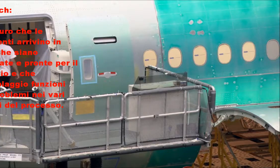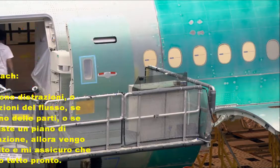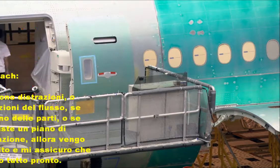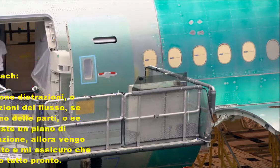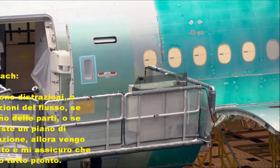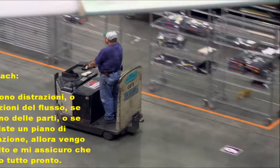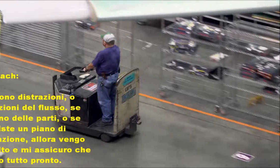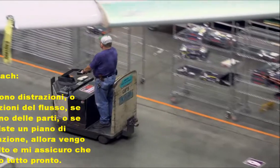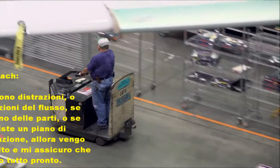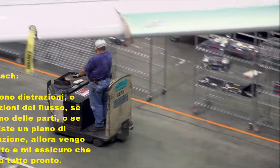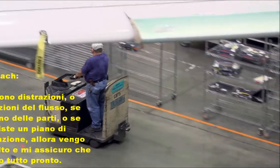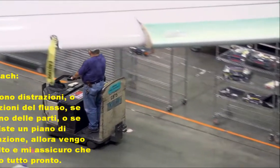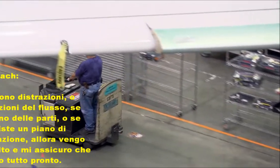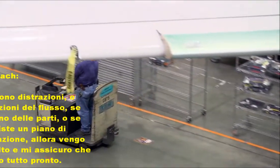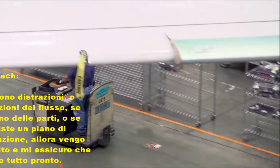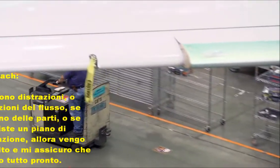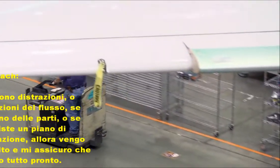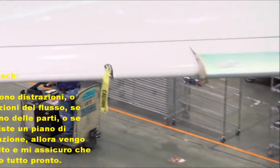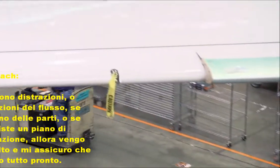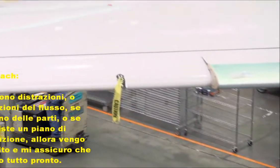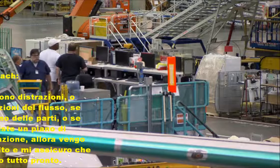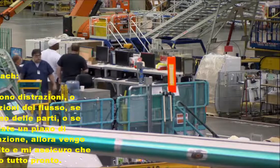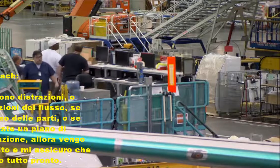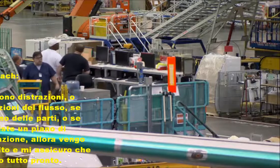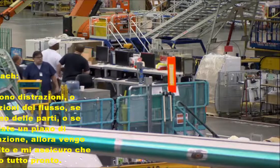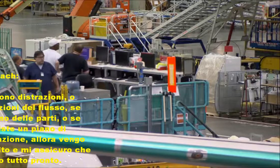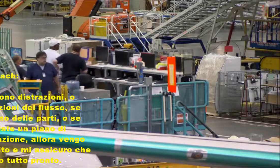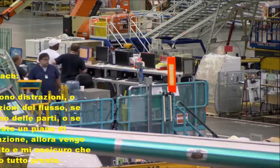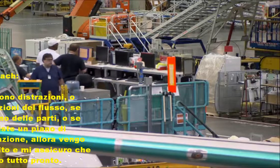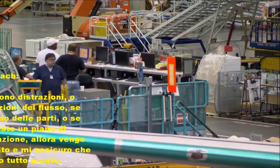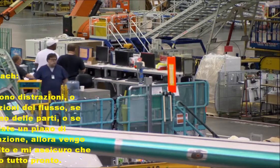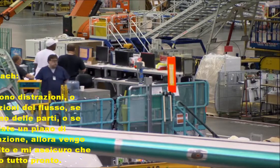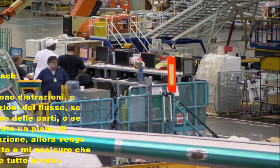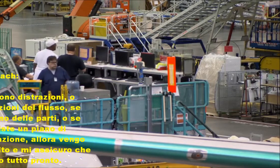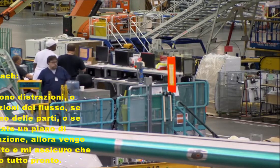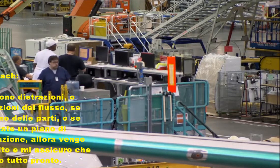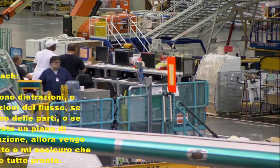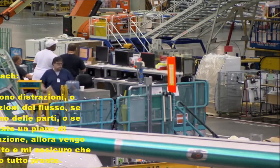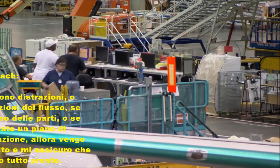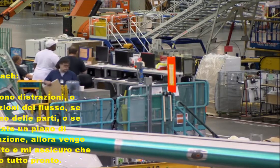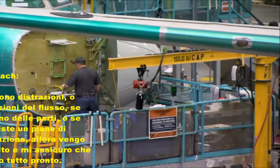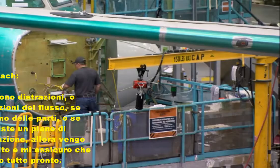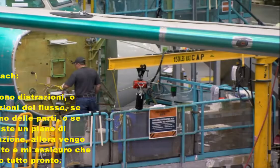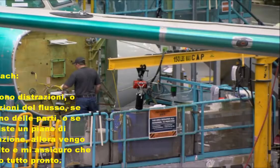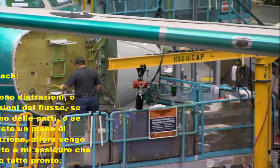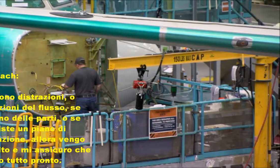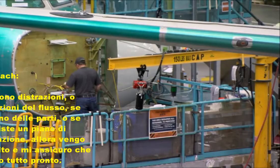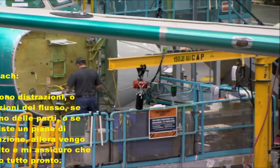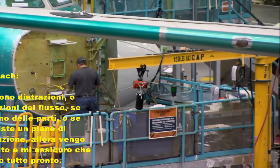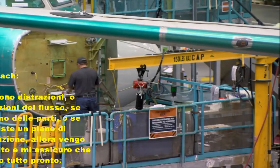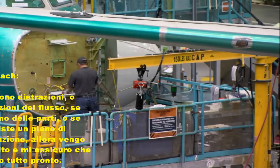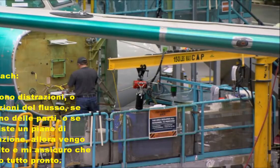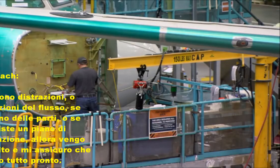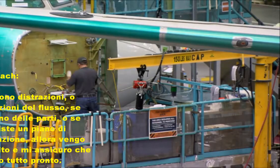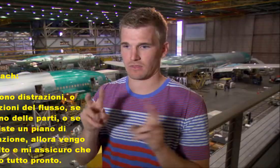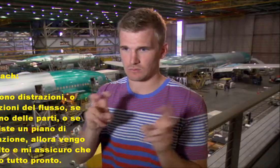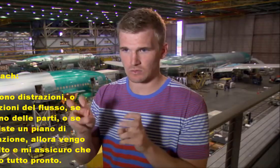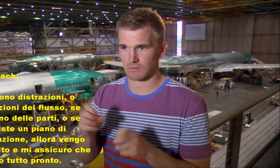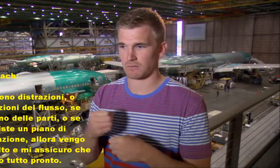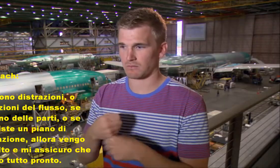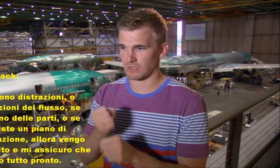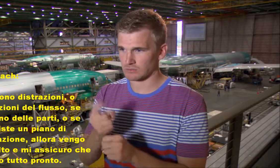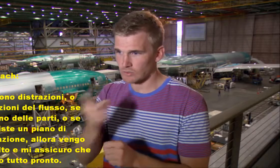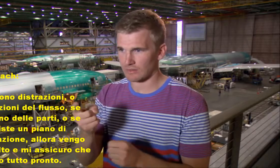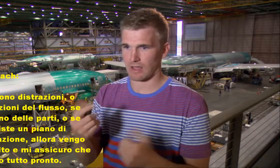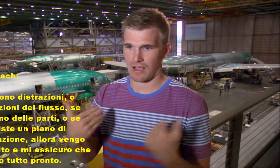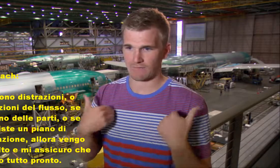process. If there are any distractions or disruptions to the flow, if we're missing parts or if there's no installation plan,